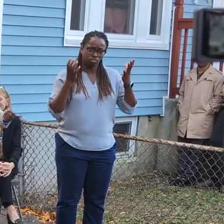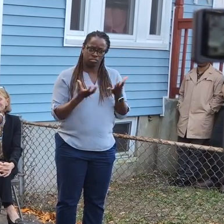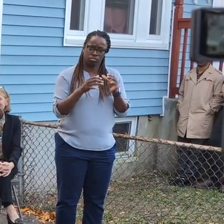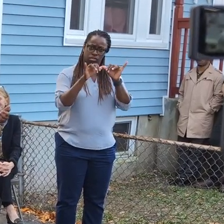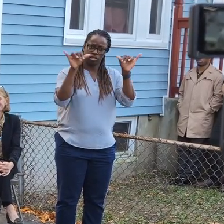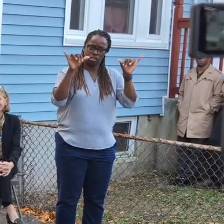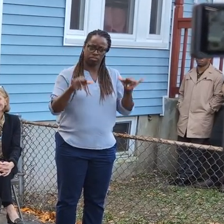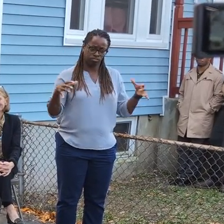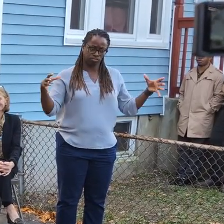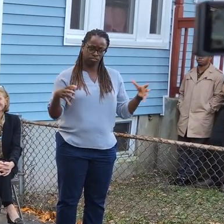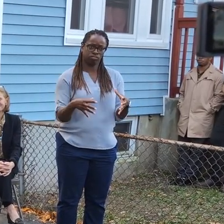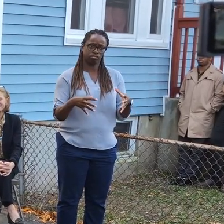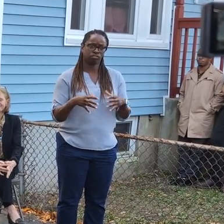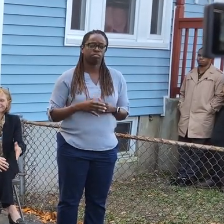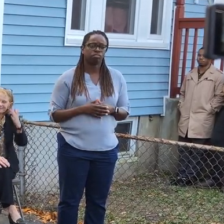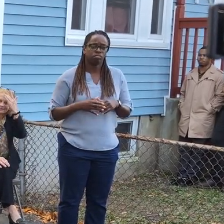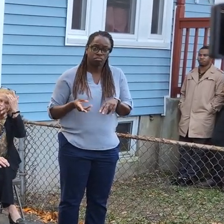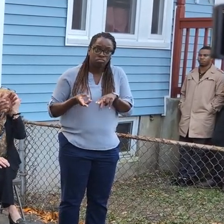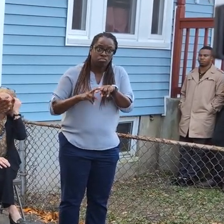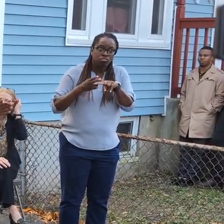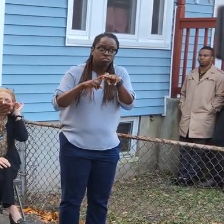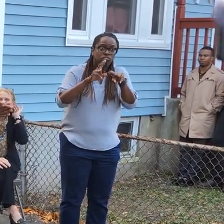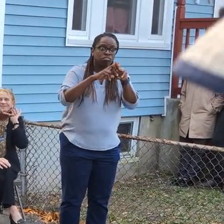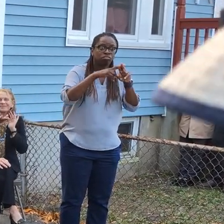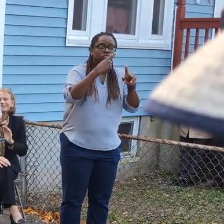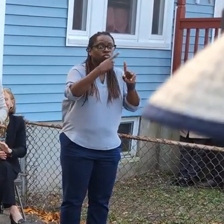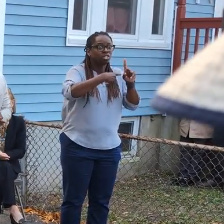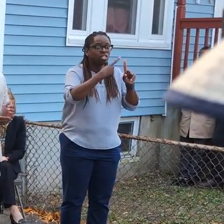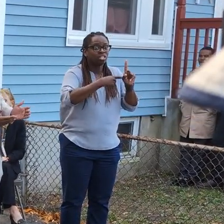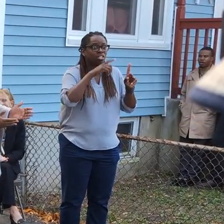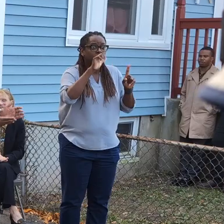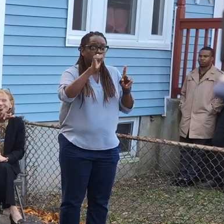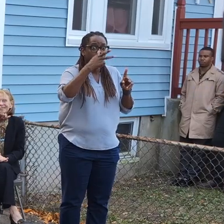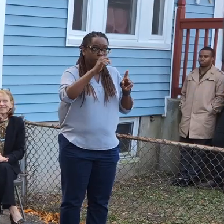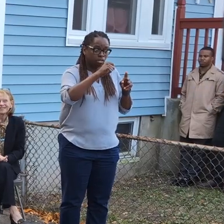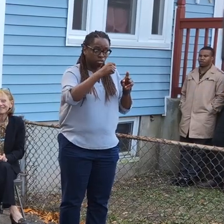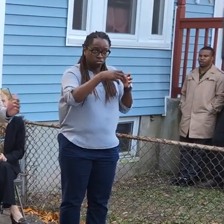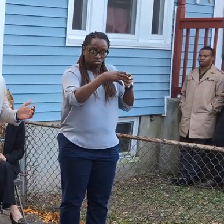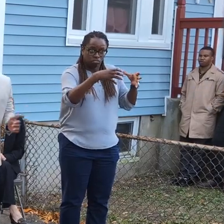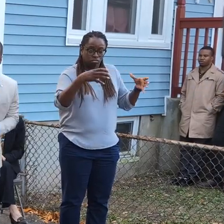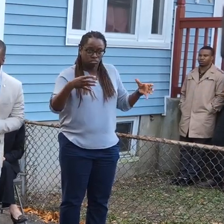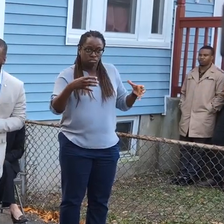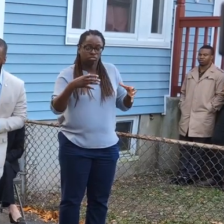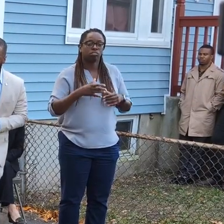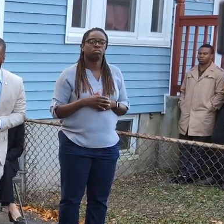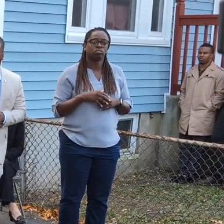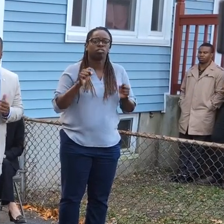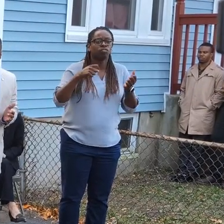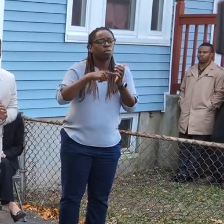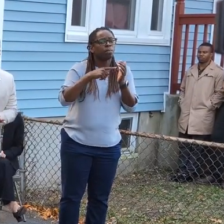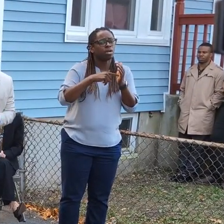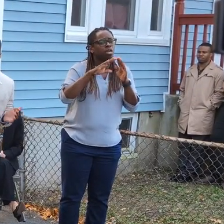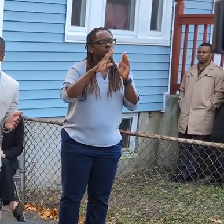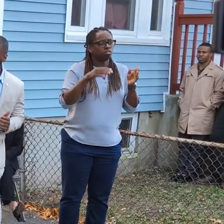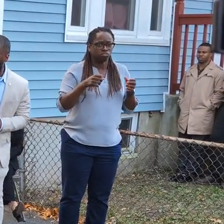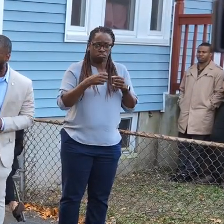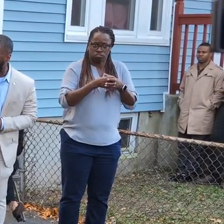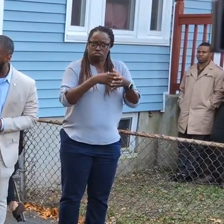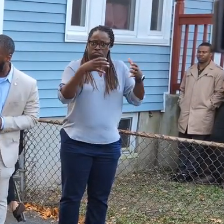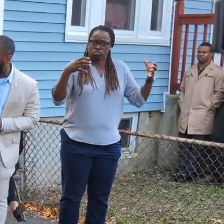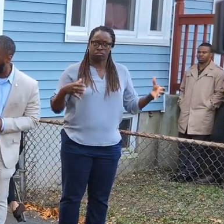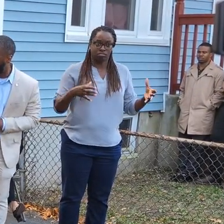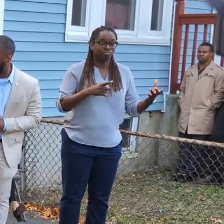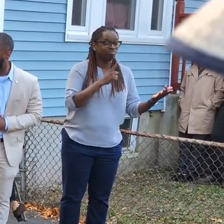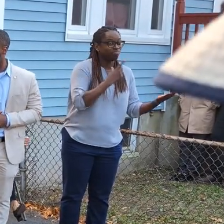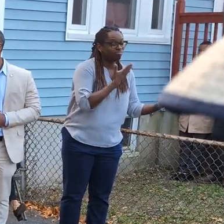to increase the production of housing here in the city of Boston. Thank you, everyone, and congratulations to the Mayor's Office of Housing and the city of Boston